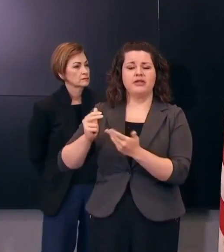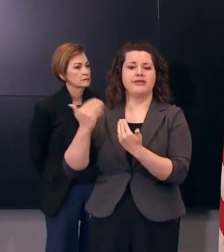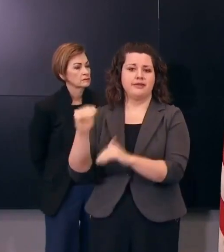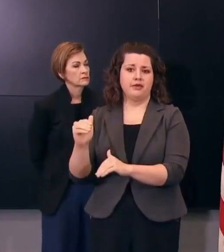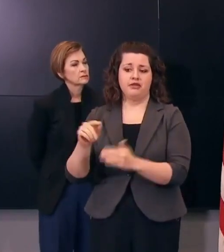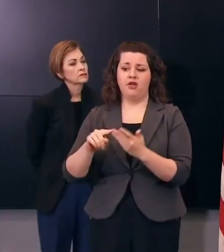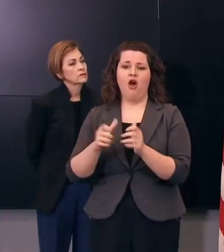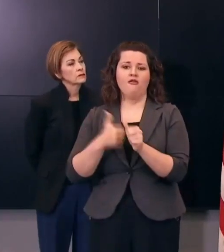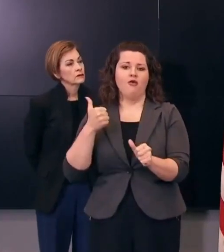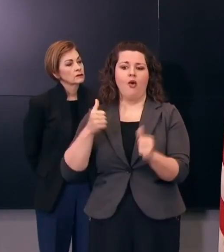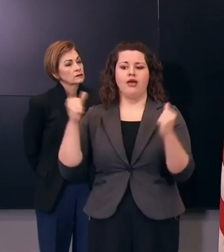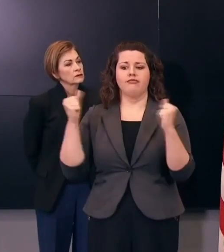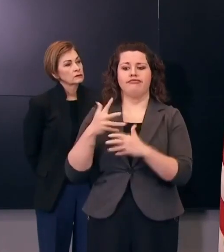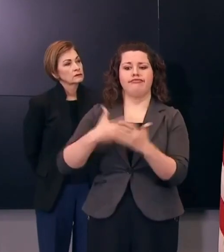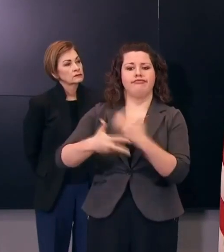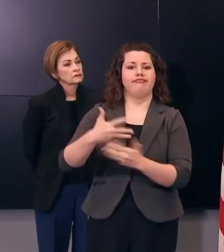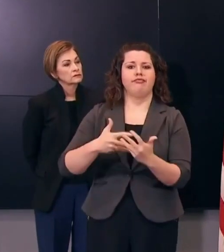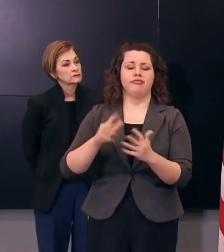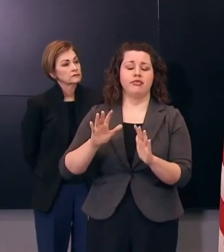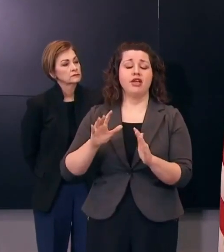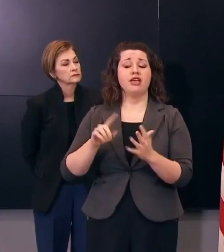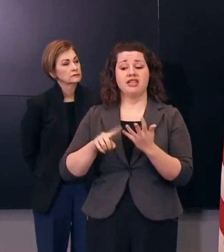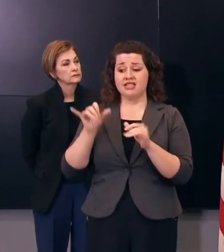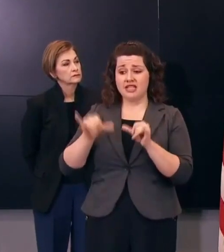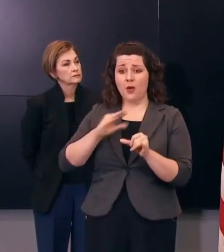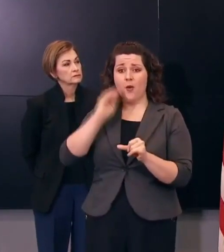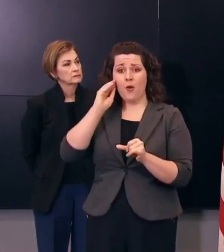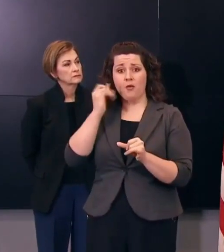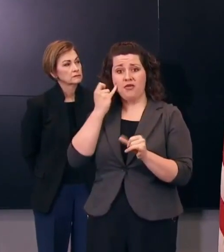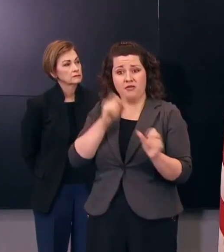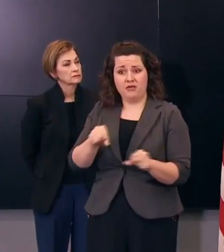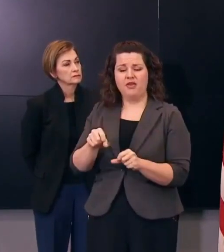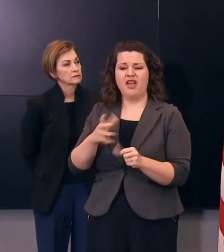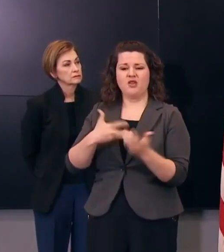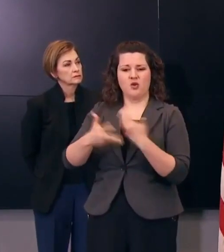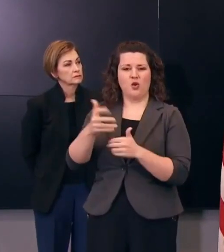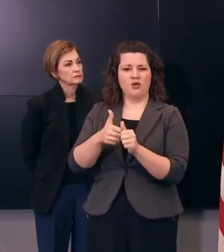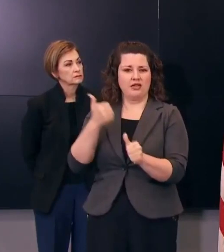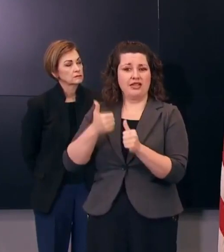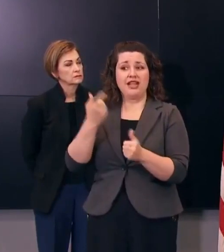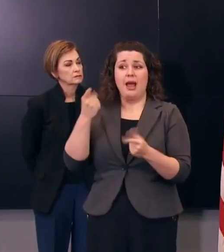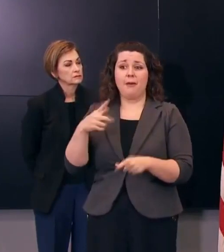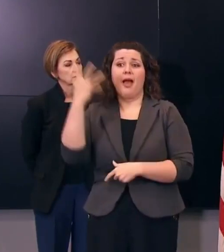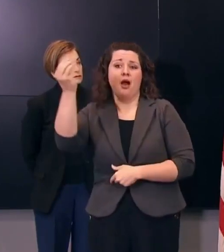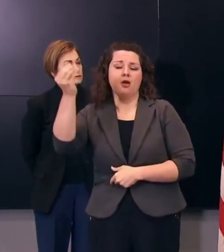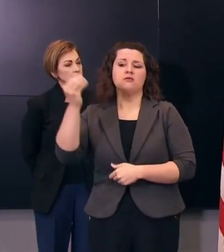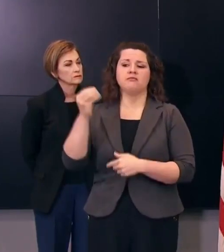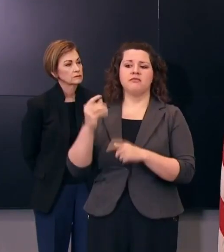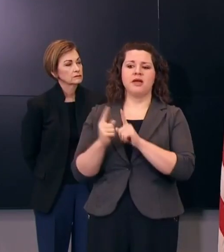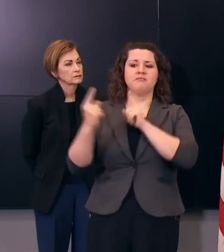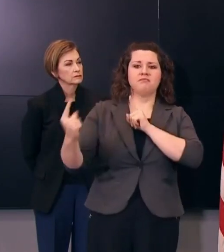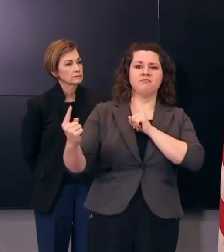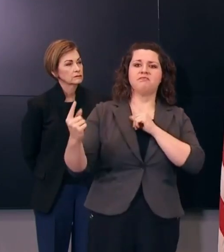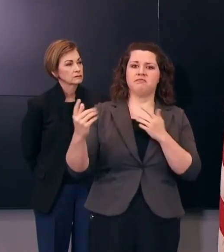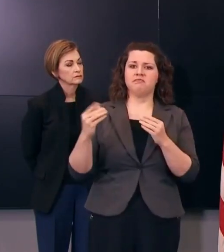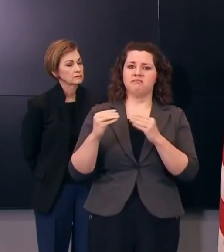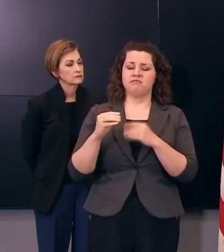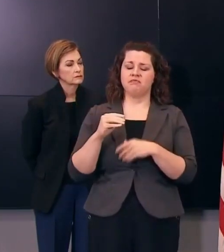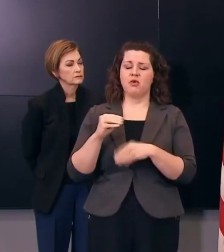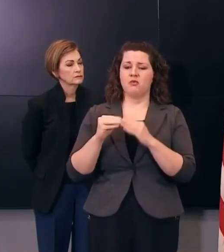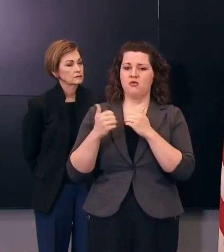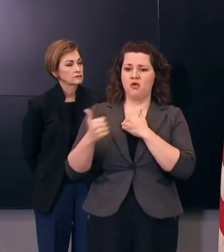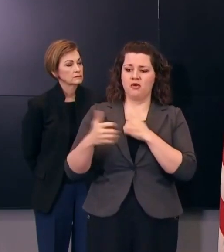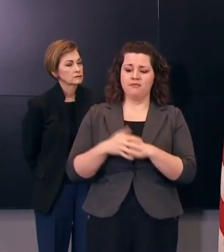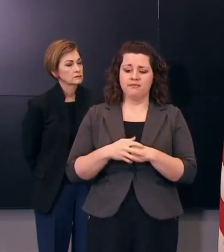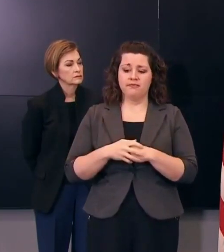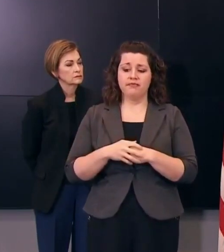gatherings, staying home when possible, and social distancing when we do need to be out in the community. Metrics that we